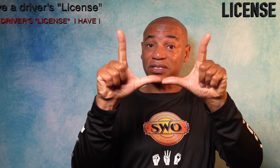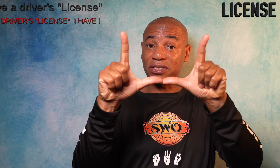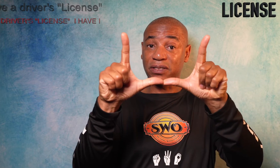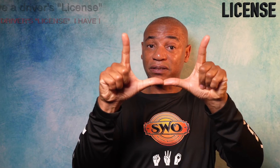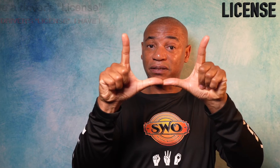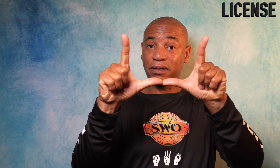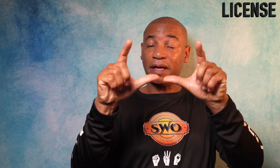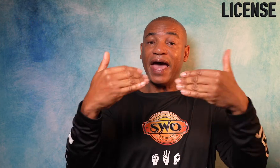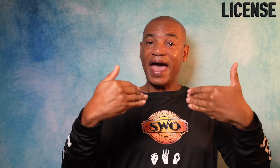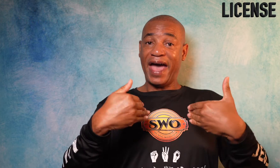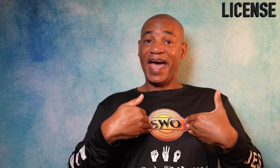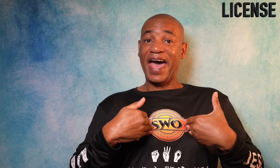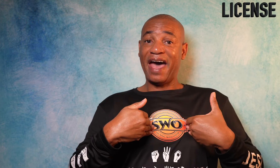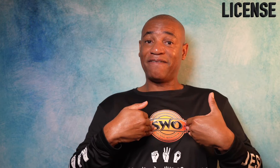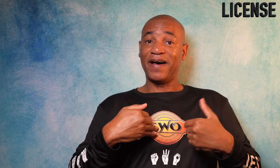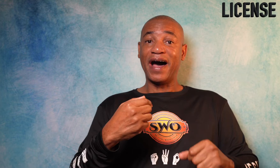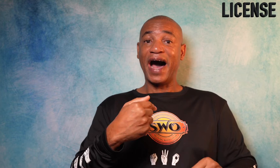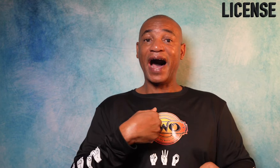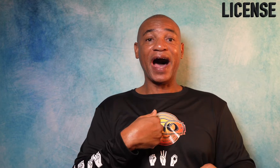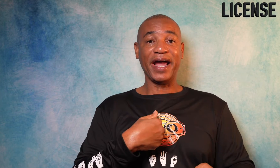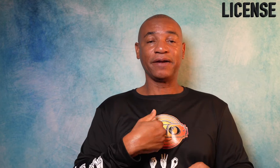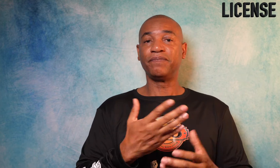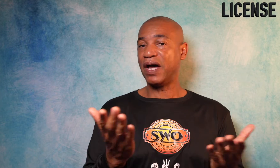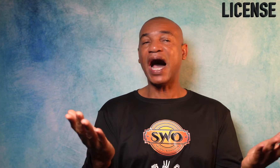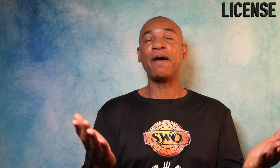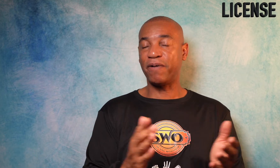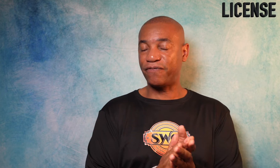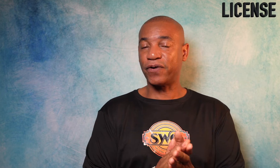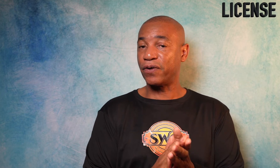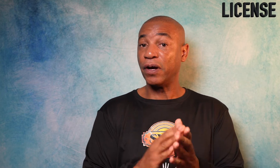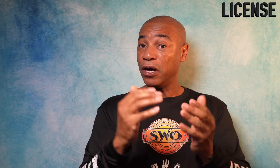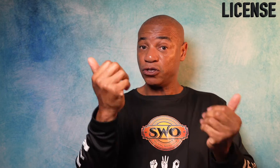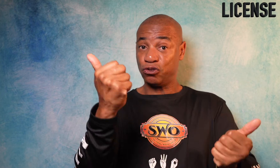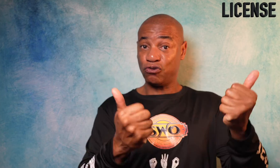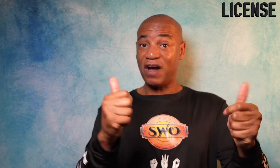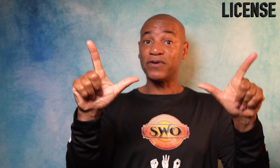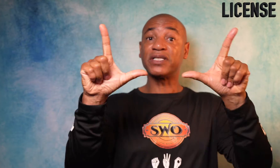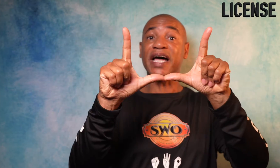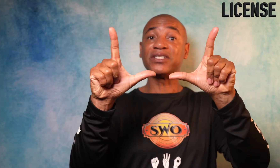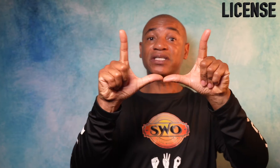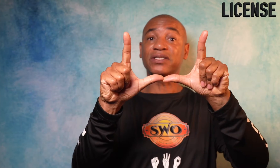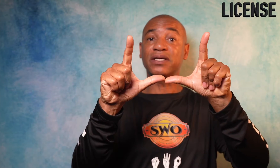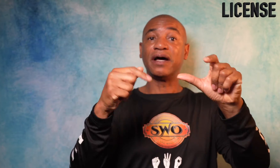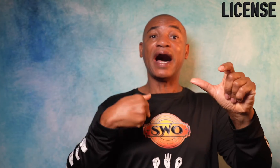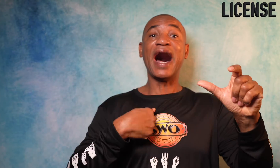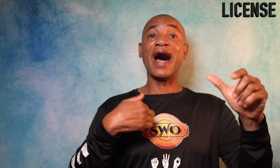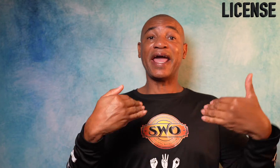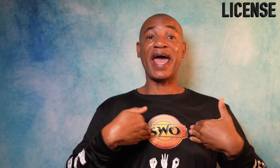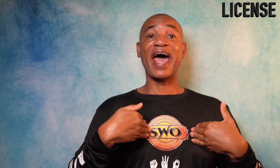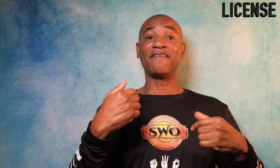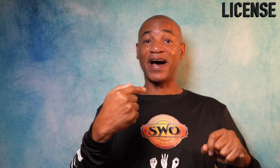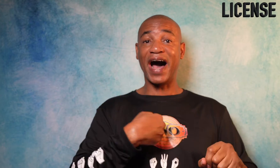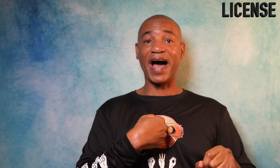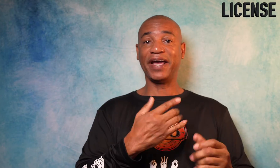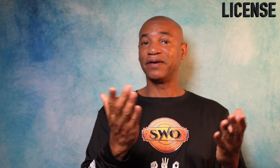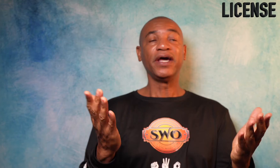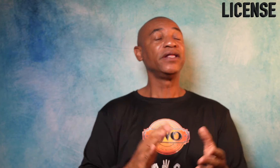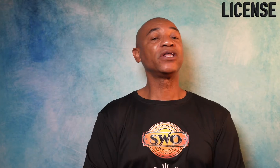license, have I. Now, I prefer driver's license, I have I. In other